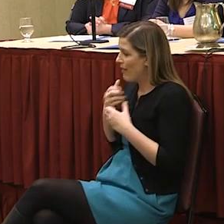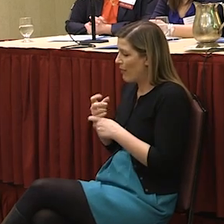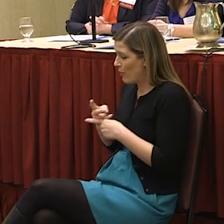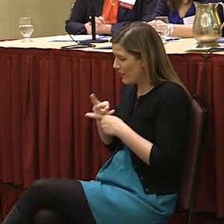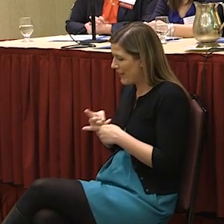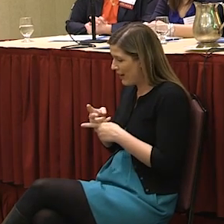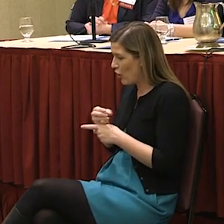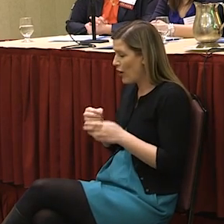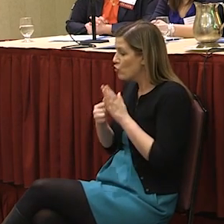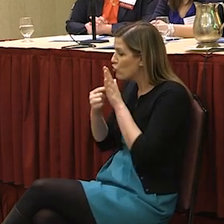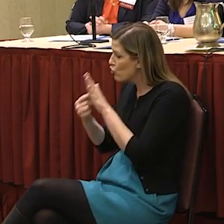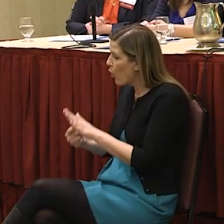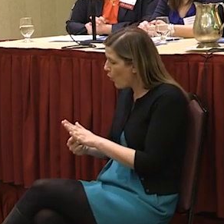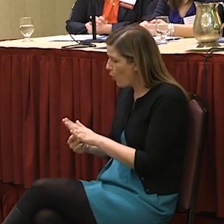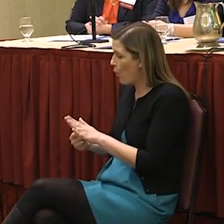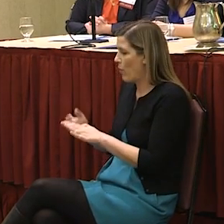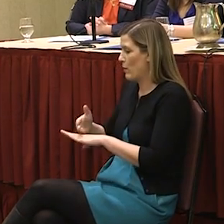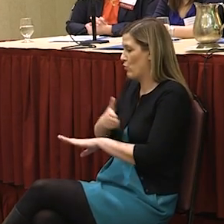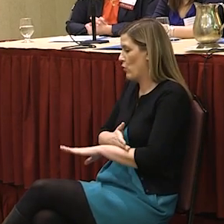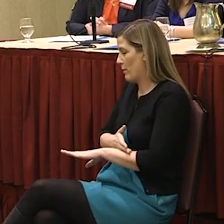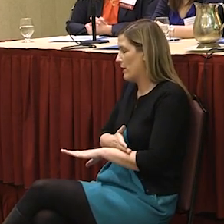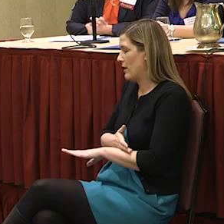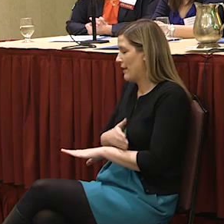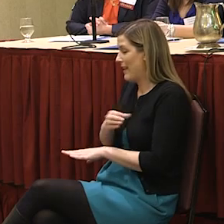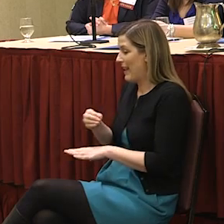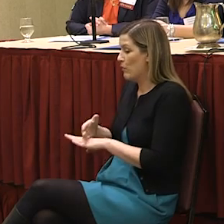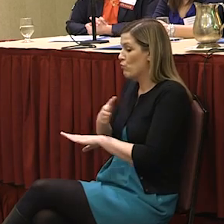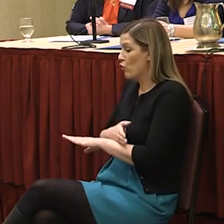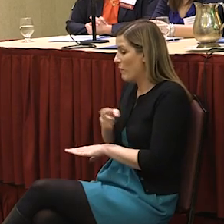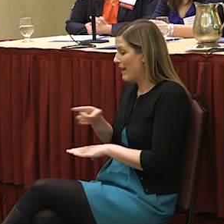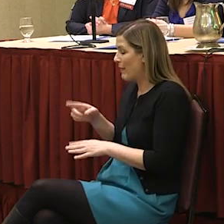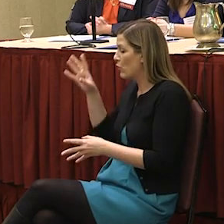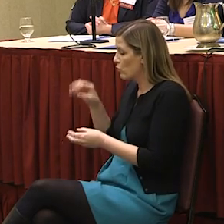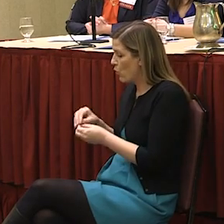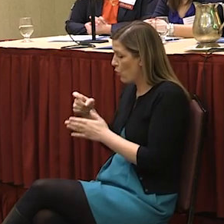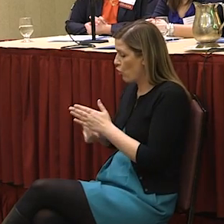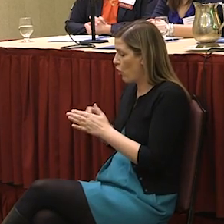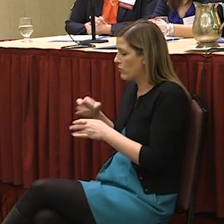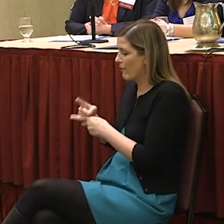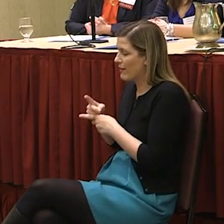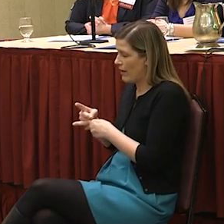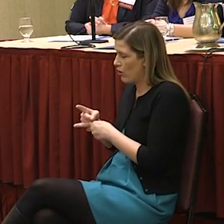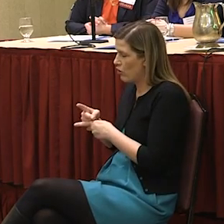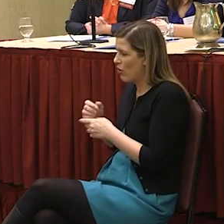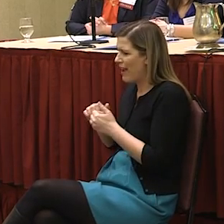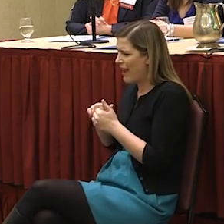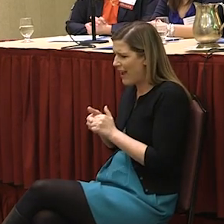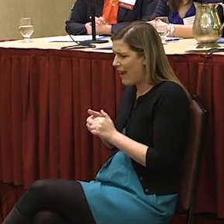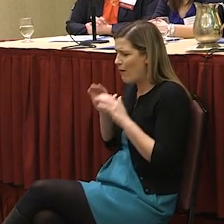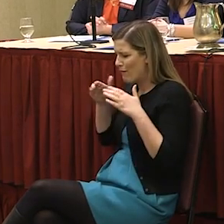directional improvement in the total cost of care. Challenge number 1, by focused